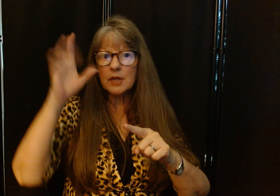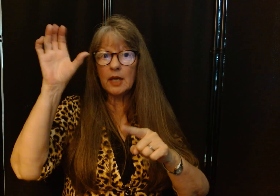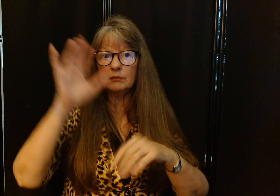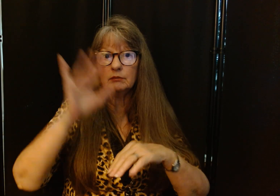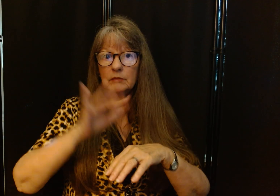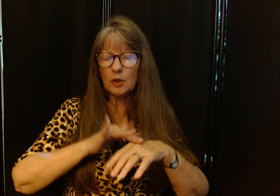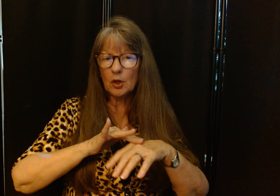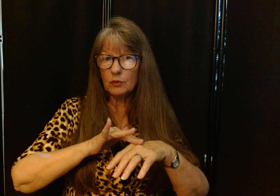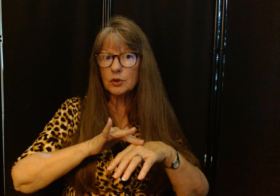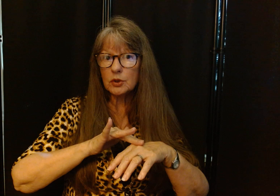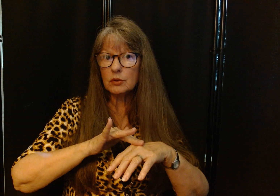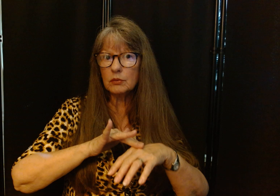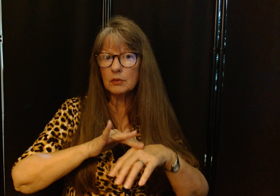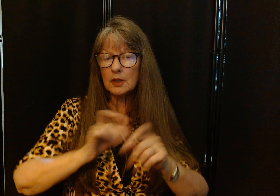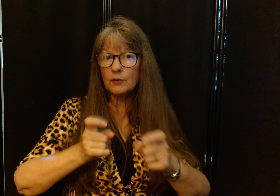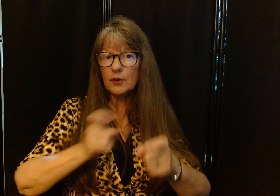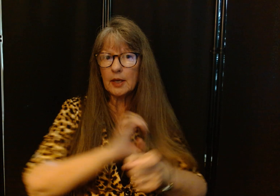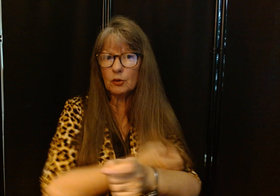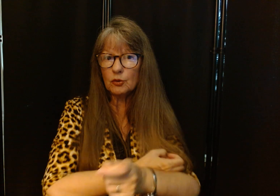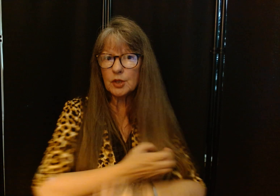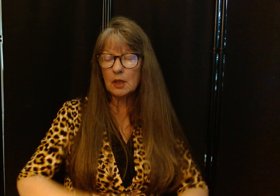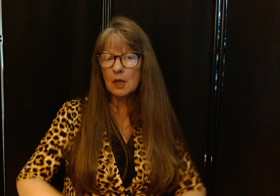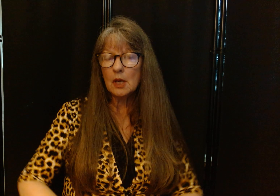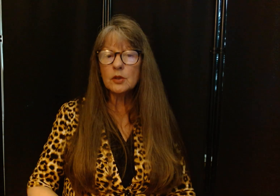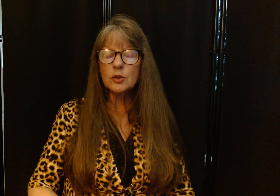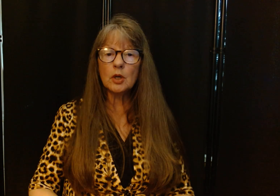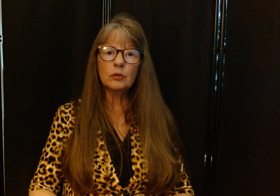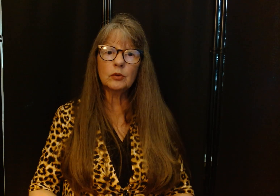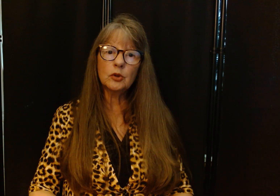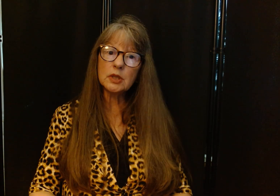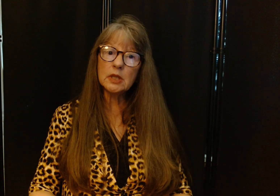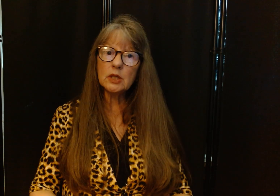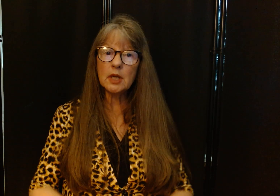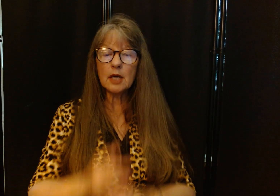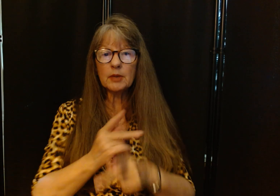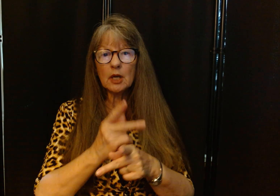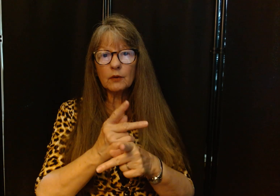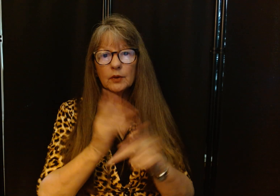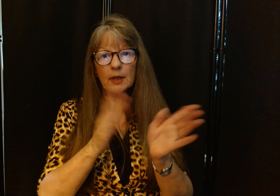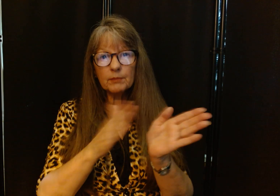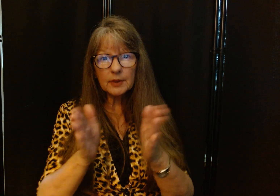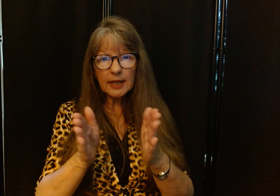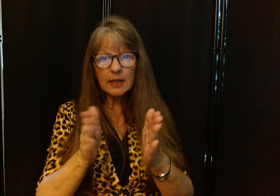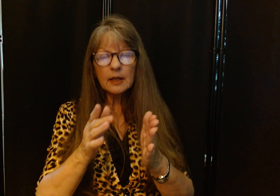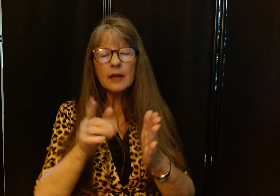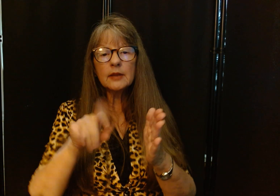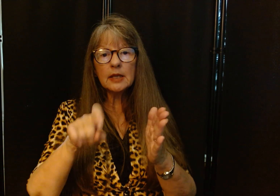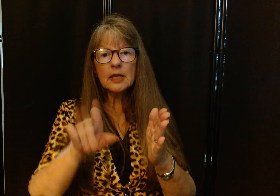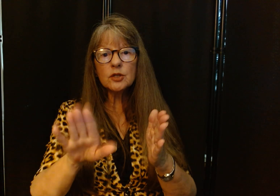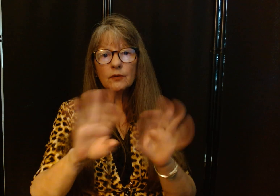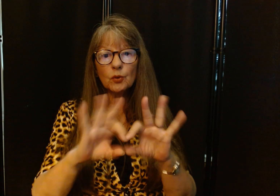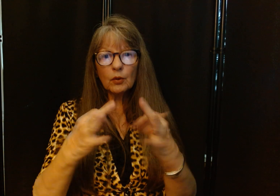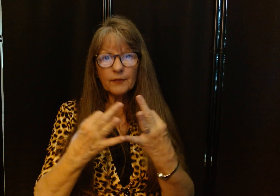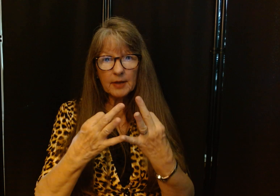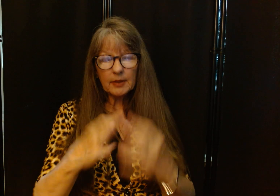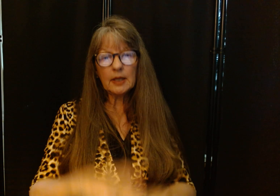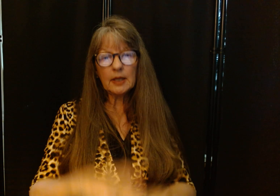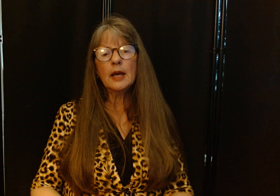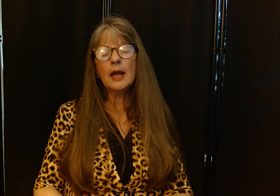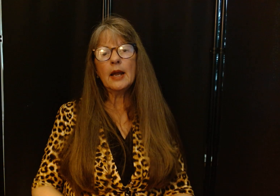sun to give you that energy. So you just need to kind of be careful and plan the needs of your family, and